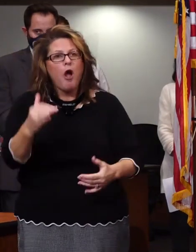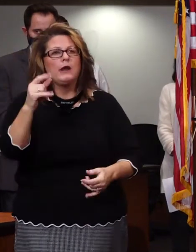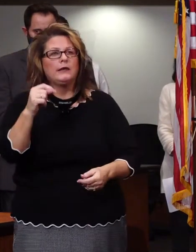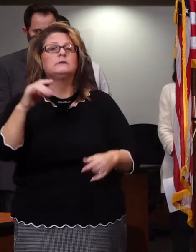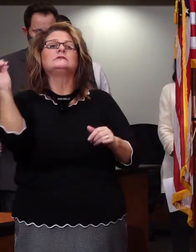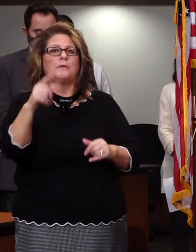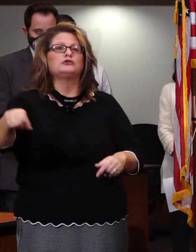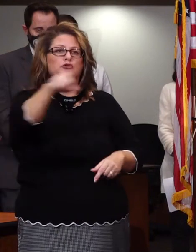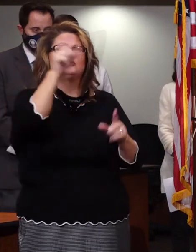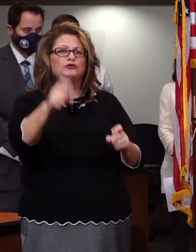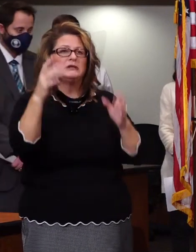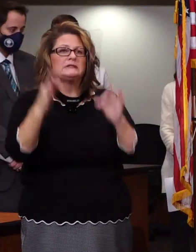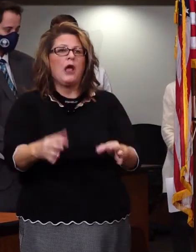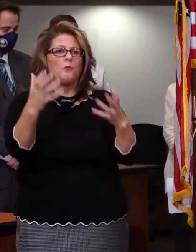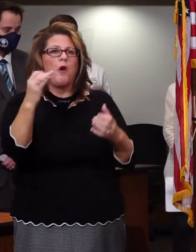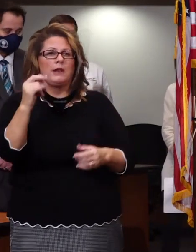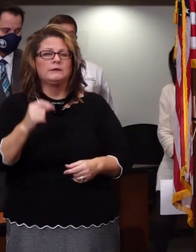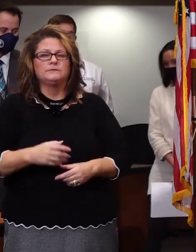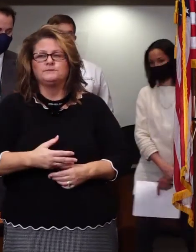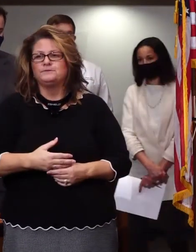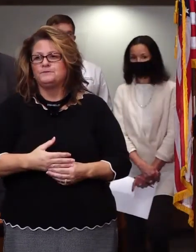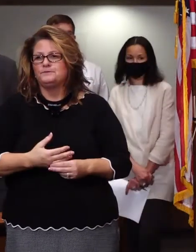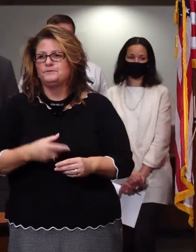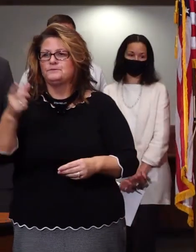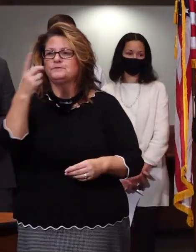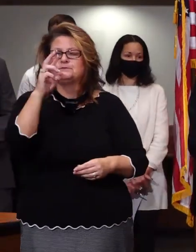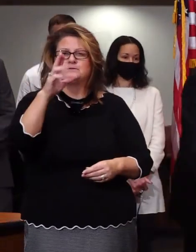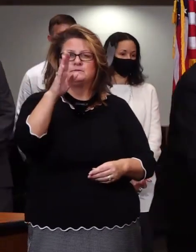a question for Dr. Bell. Dr. Bell.